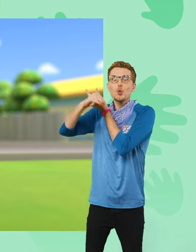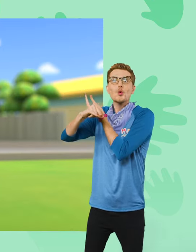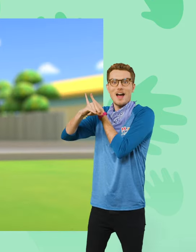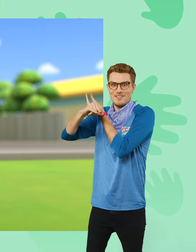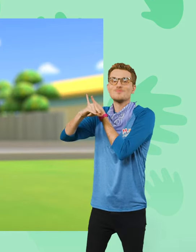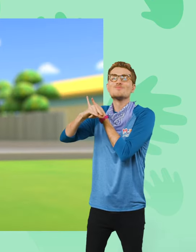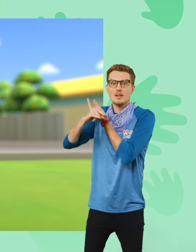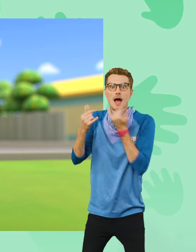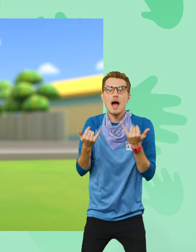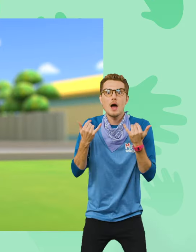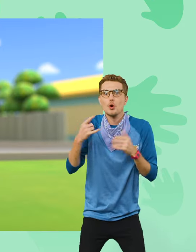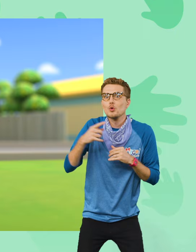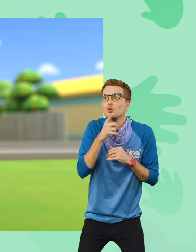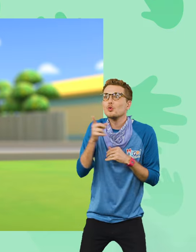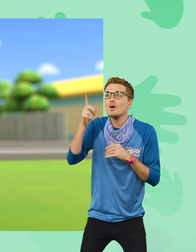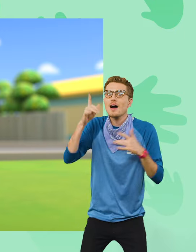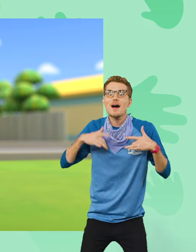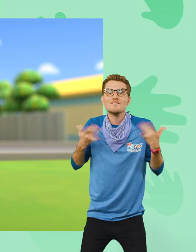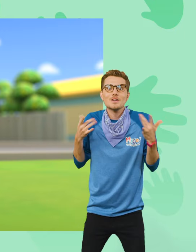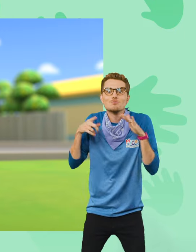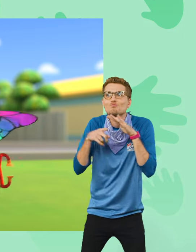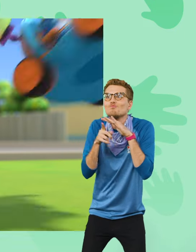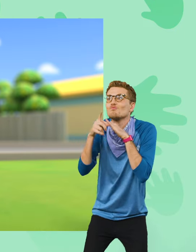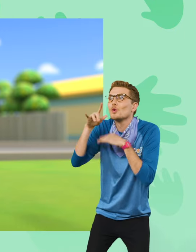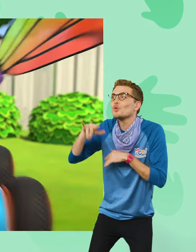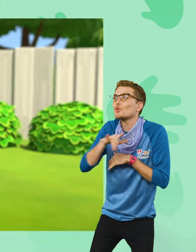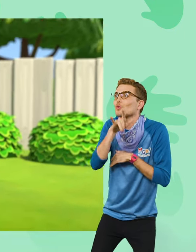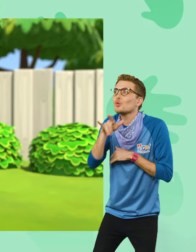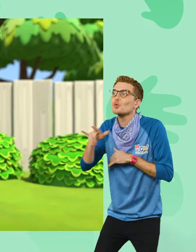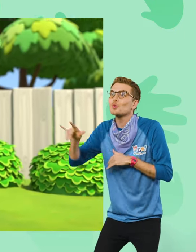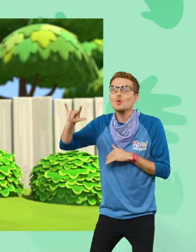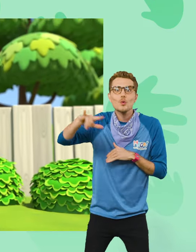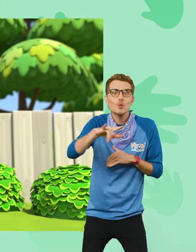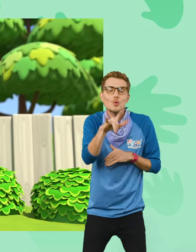down! The Blippi-mobile is ready for adventure!